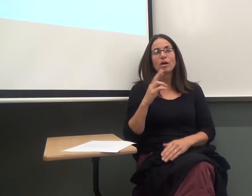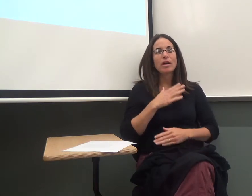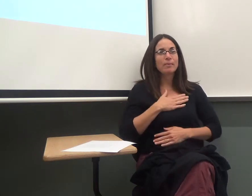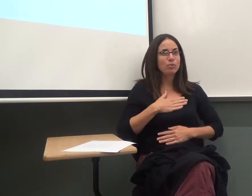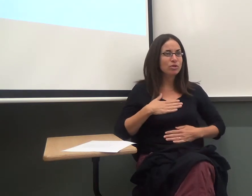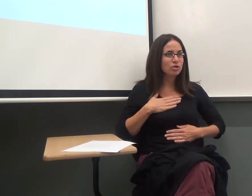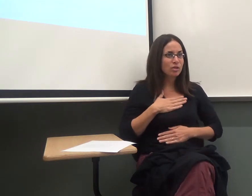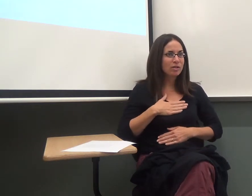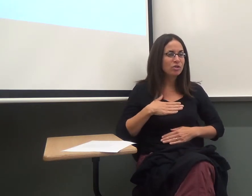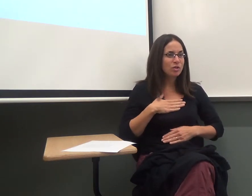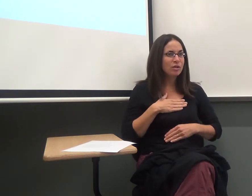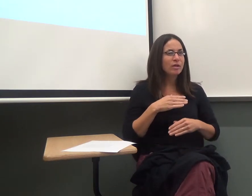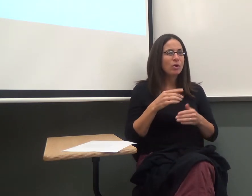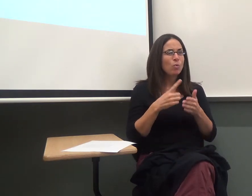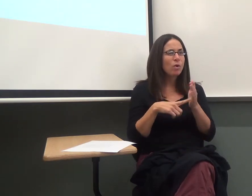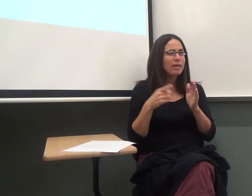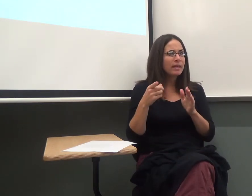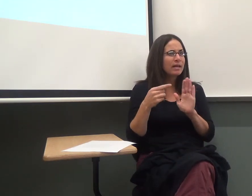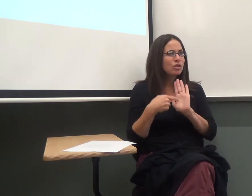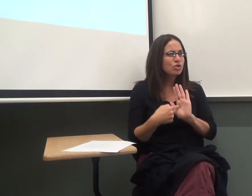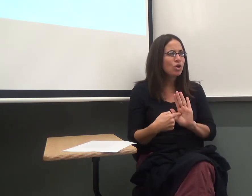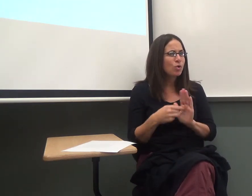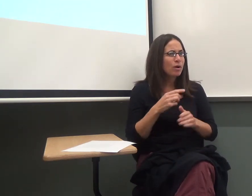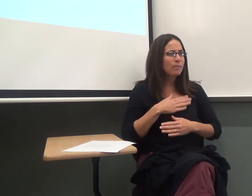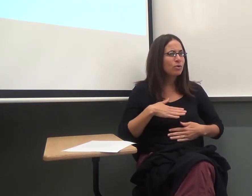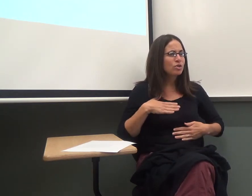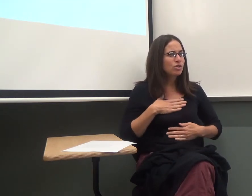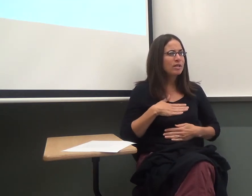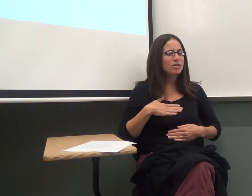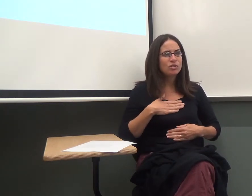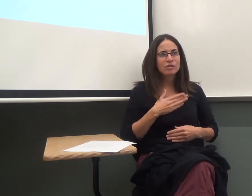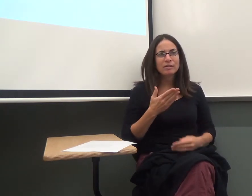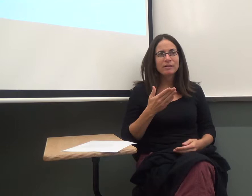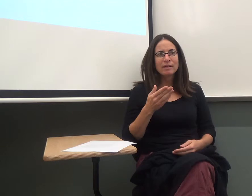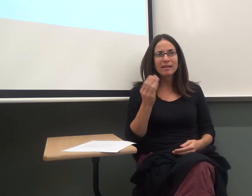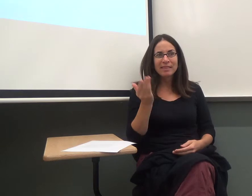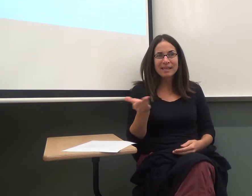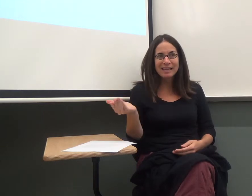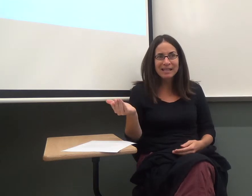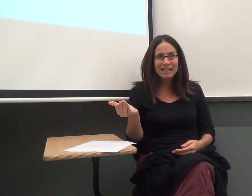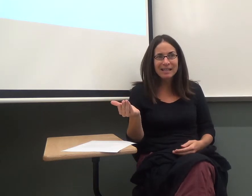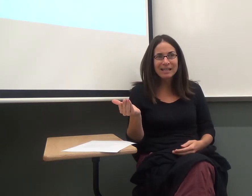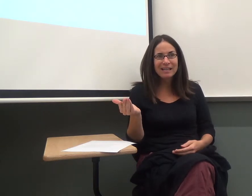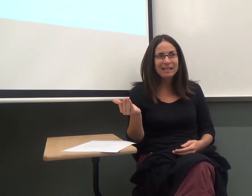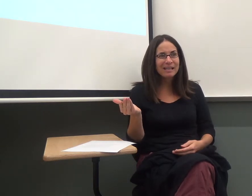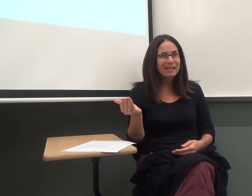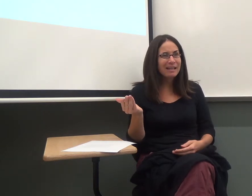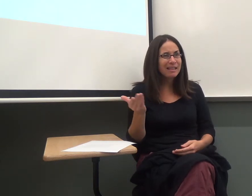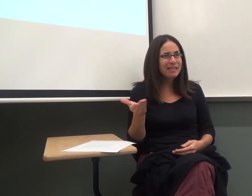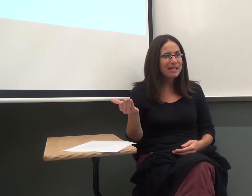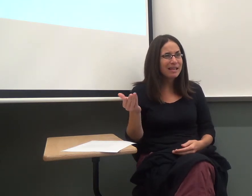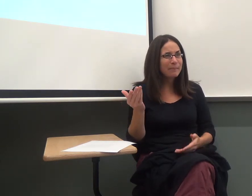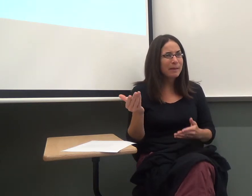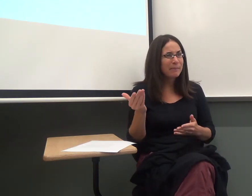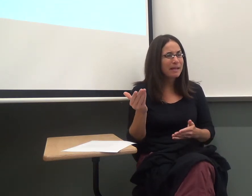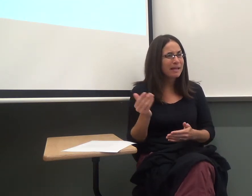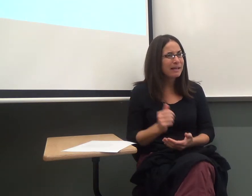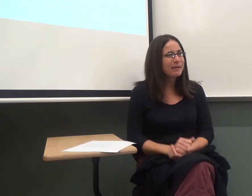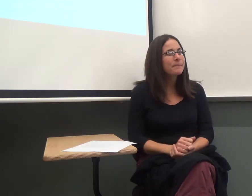the chauffeur? Appreciation. Appreciation. Is appreciation a thing in this instance? Yes. Yes, it is. So if it's a